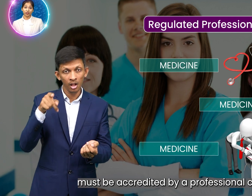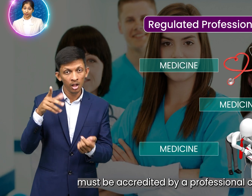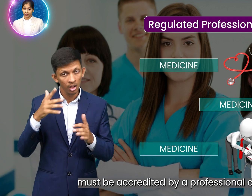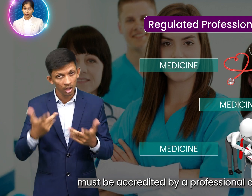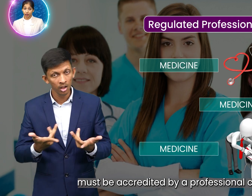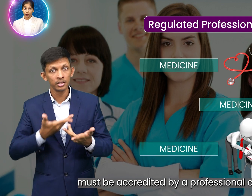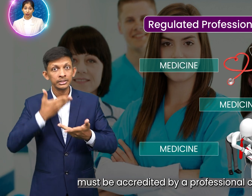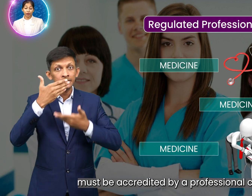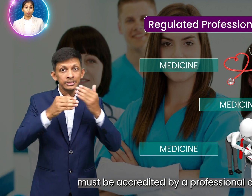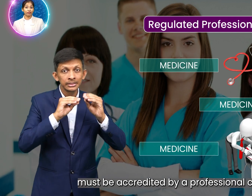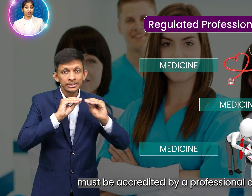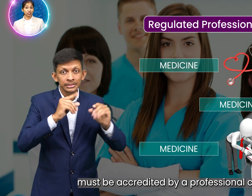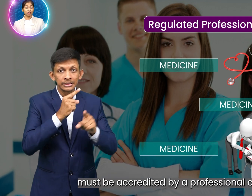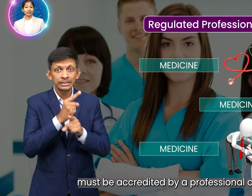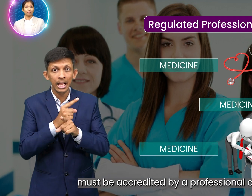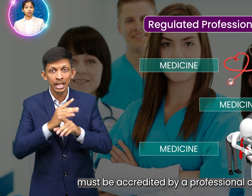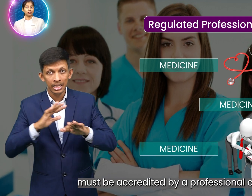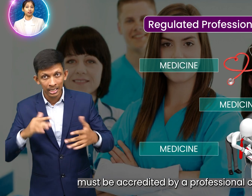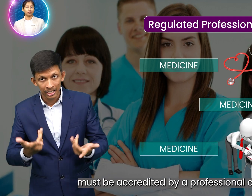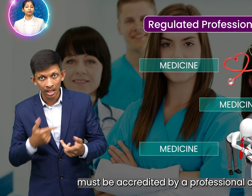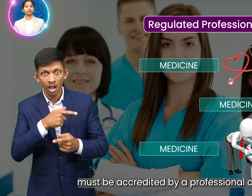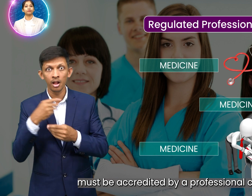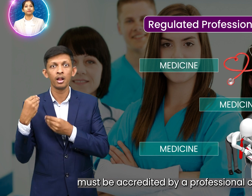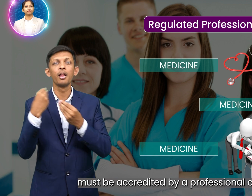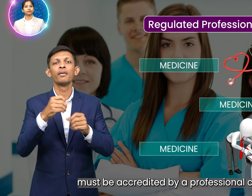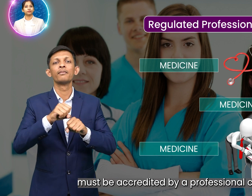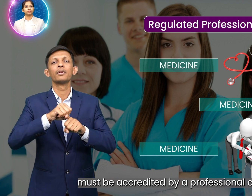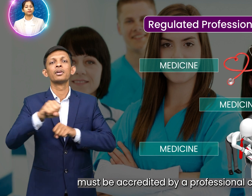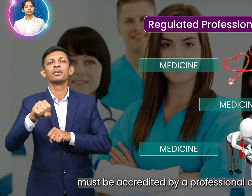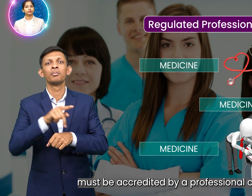be accredited by a professional council.